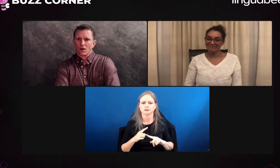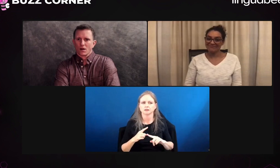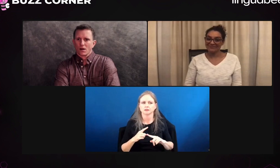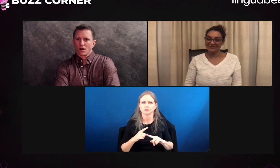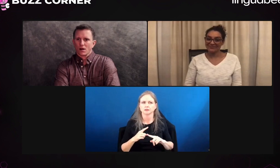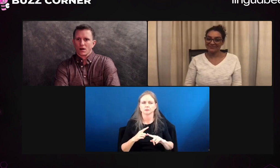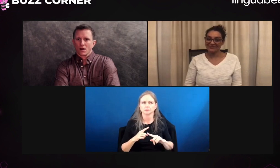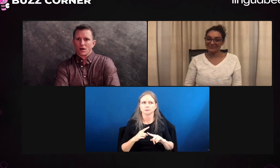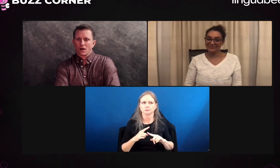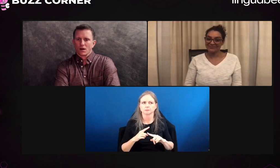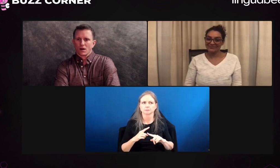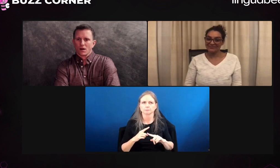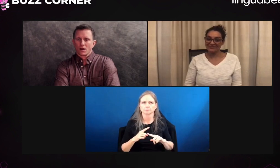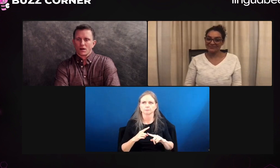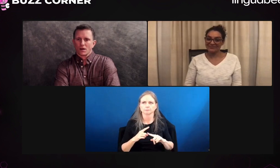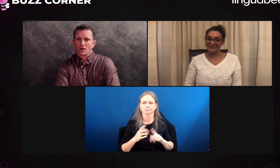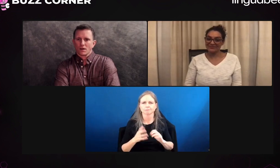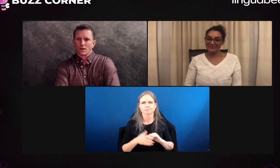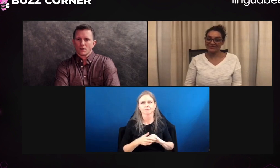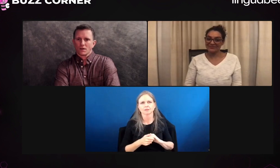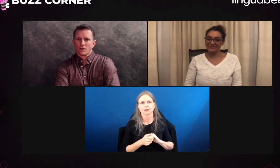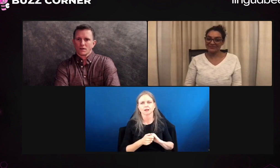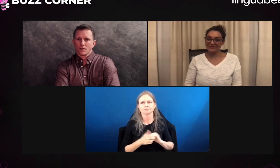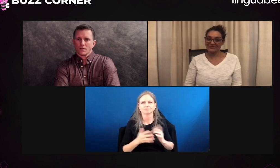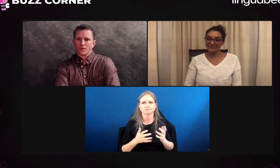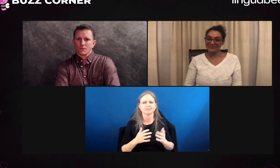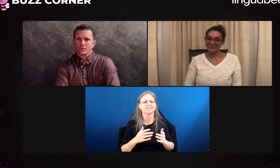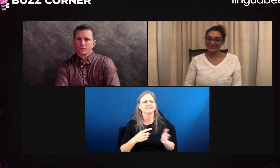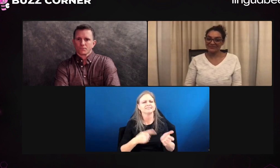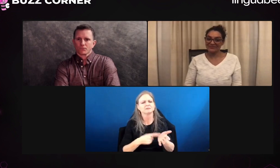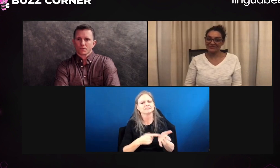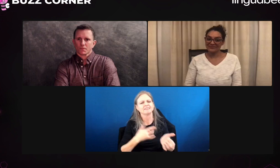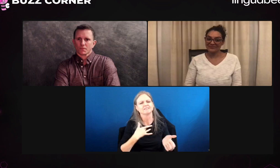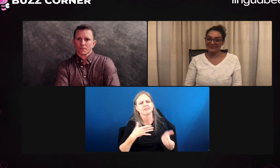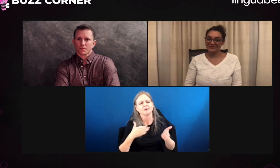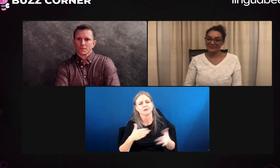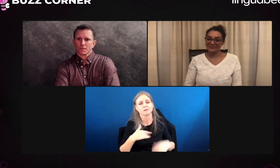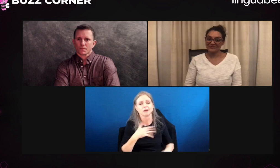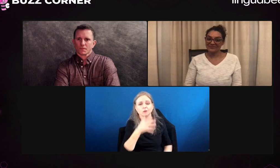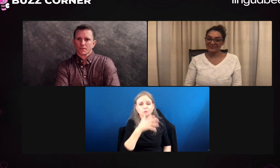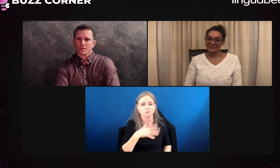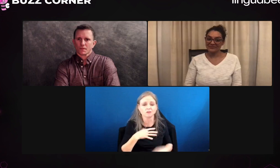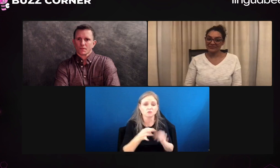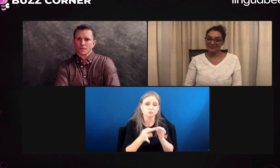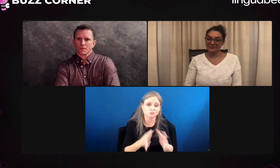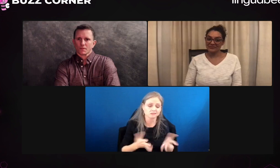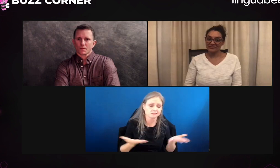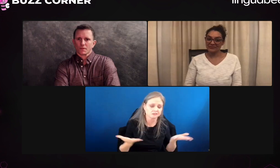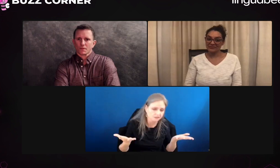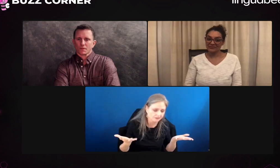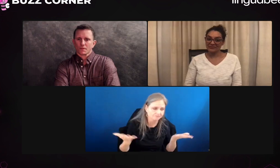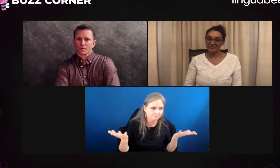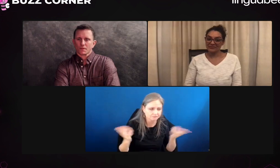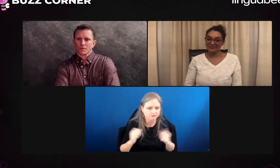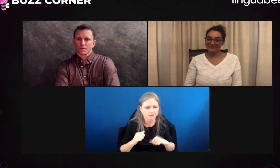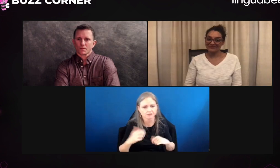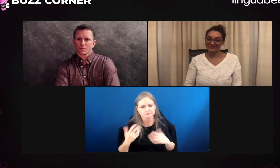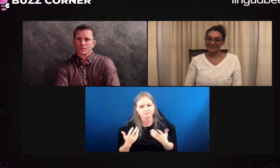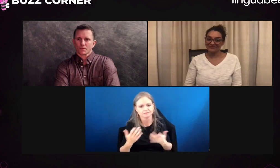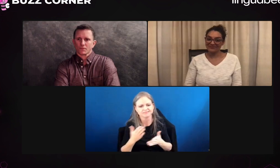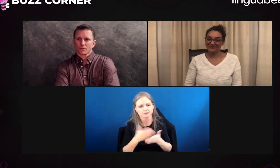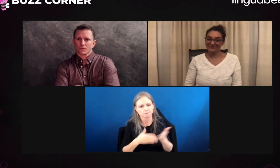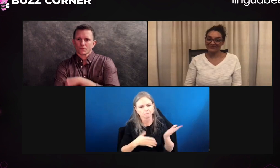interpreters. Some interpreters do an excellent job about making sure that the power seems to be equal. But,